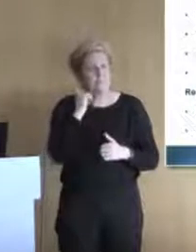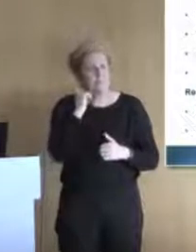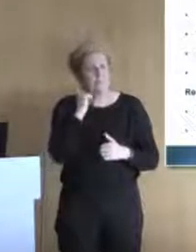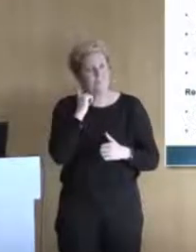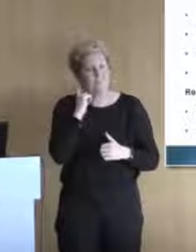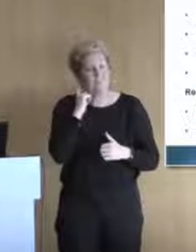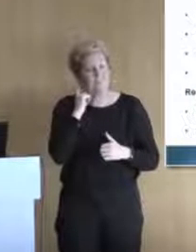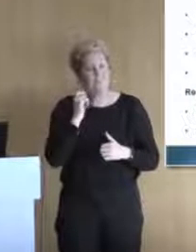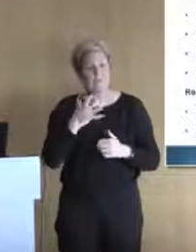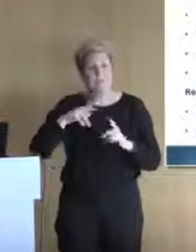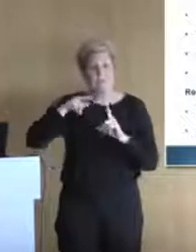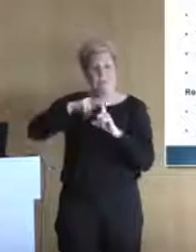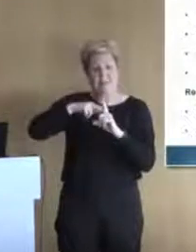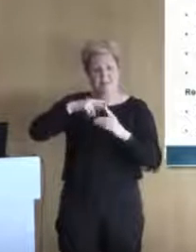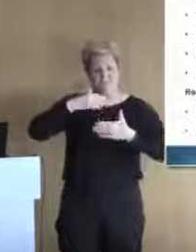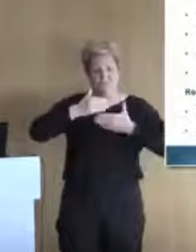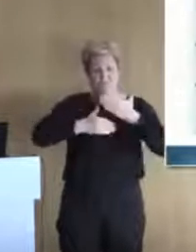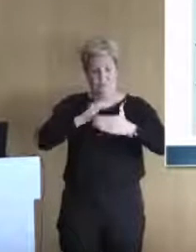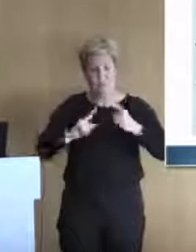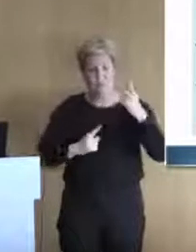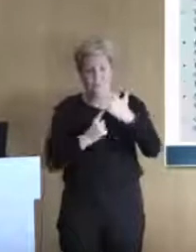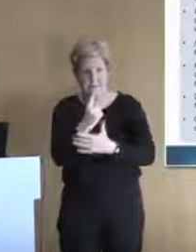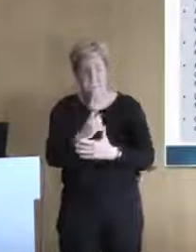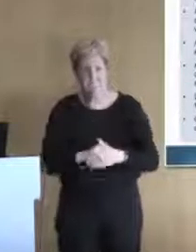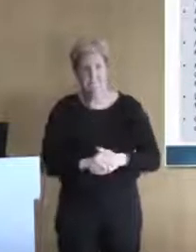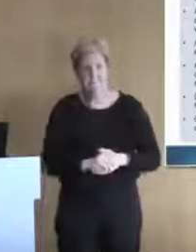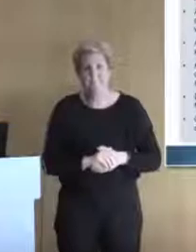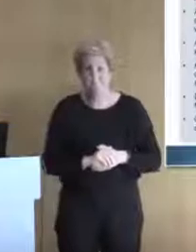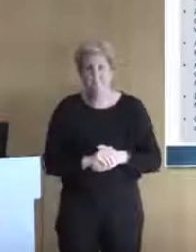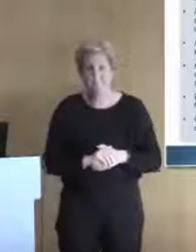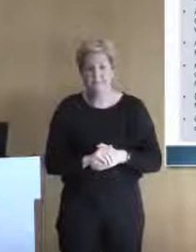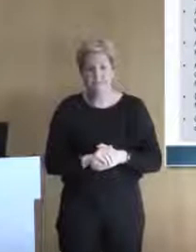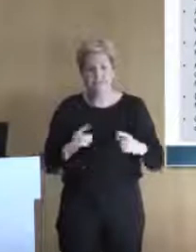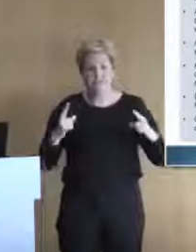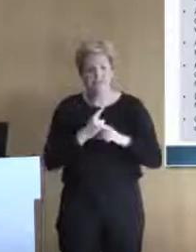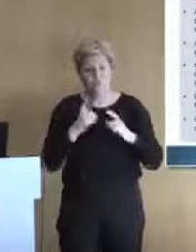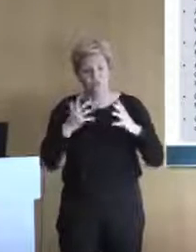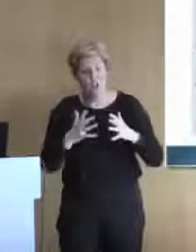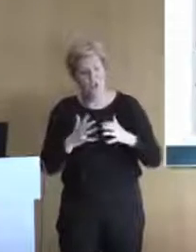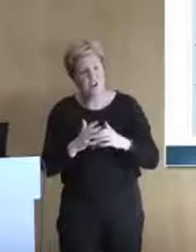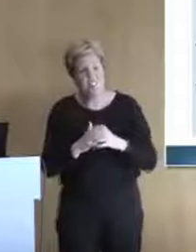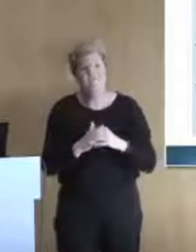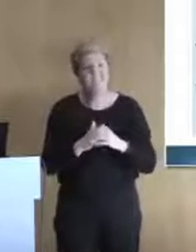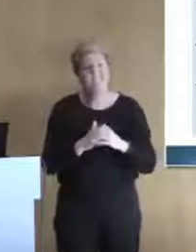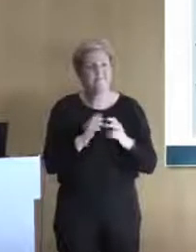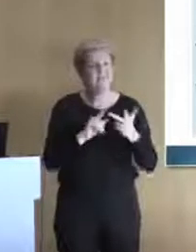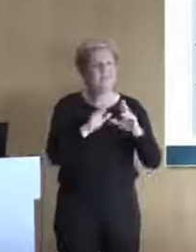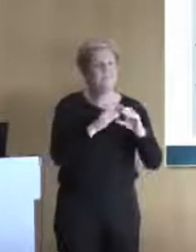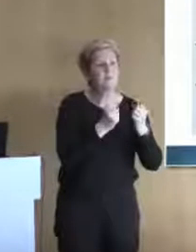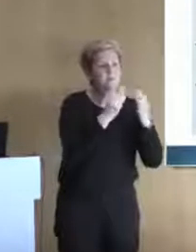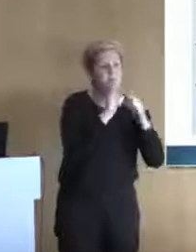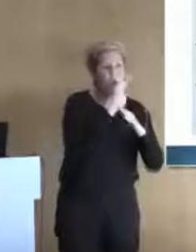major modifications to make it really clear of which group they fall into.